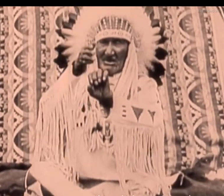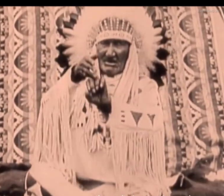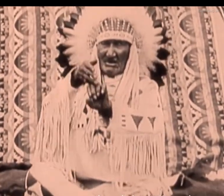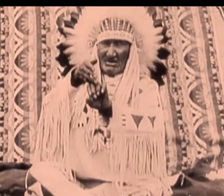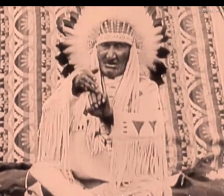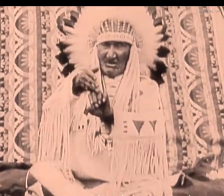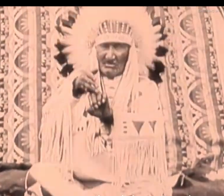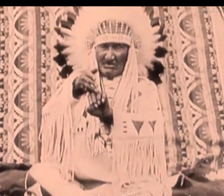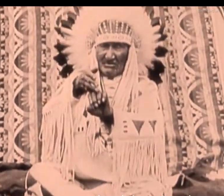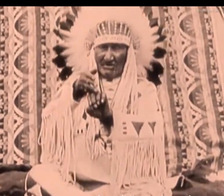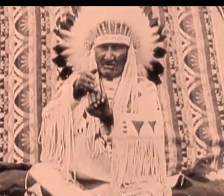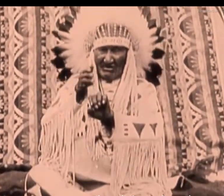Jump over.